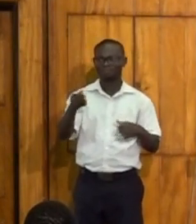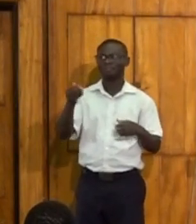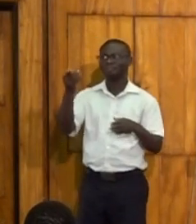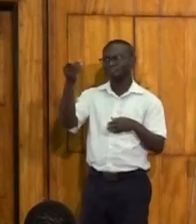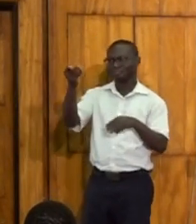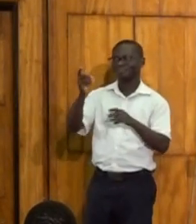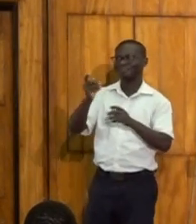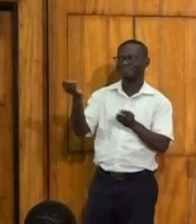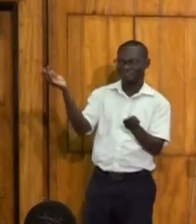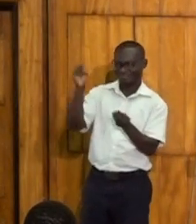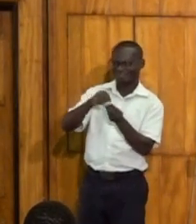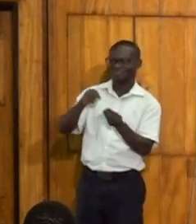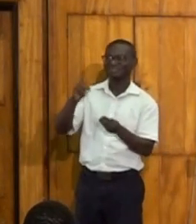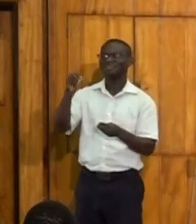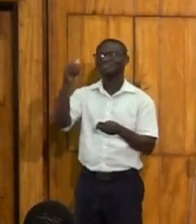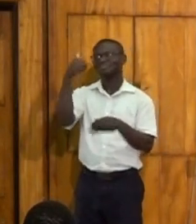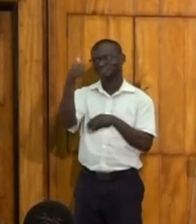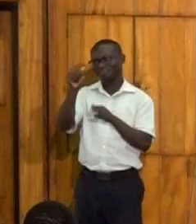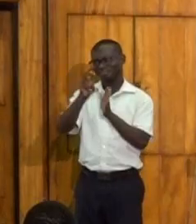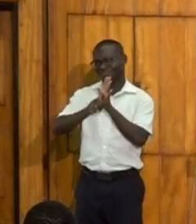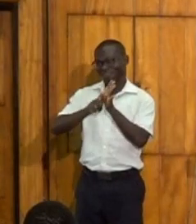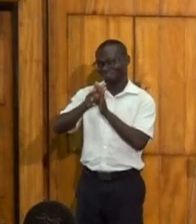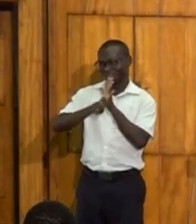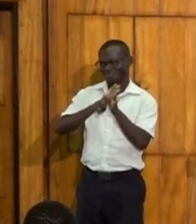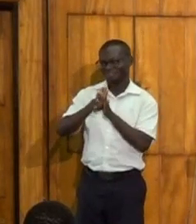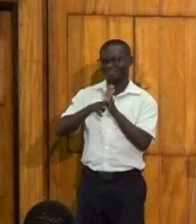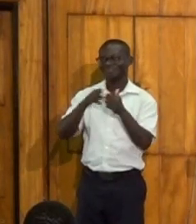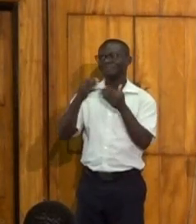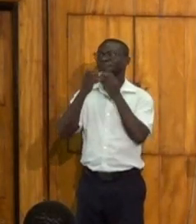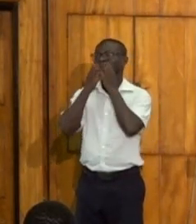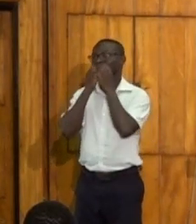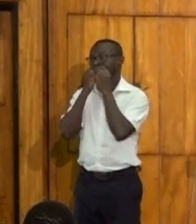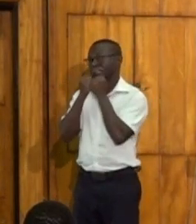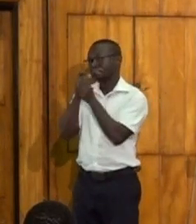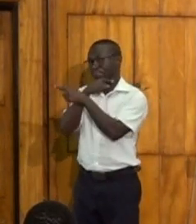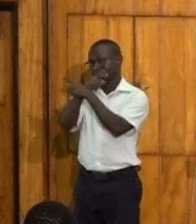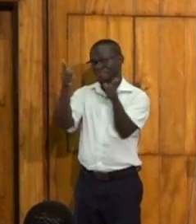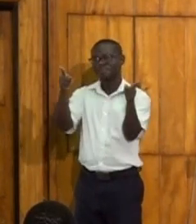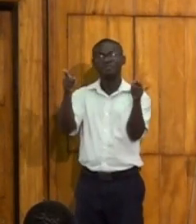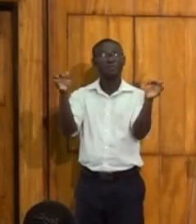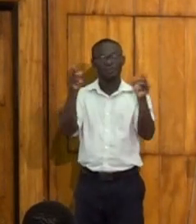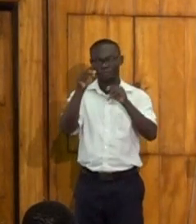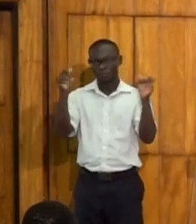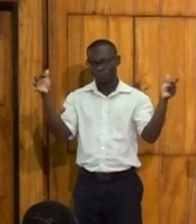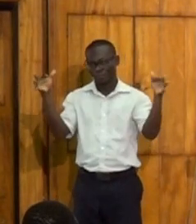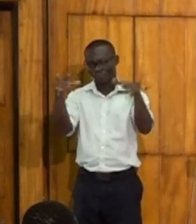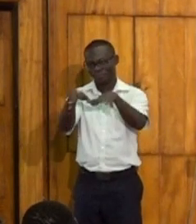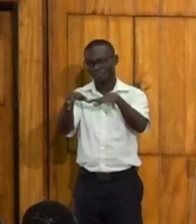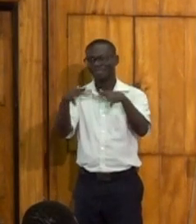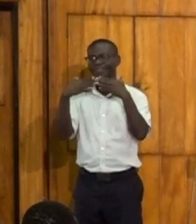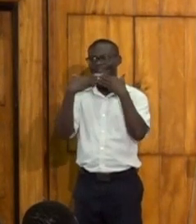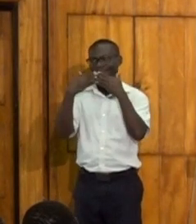minutes in addition. We appreciate your attendance, and